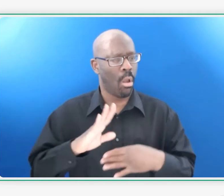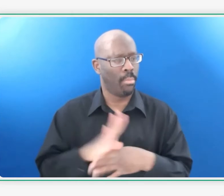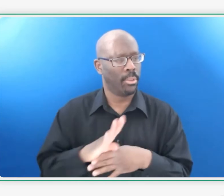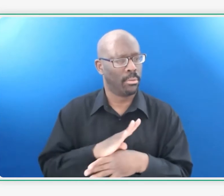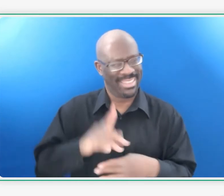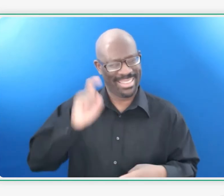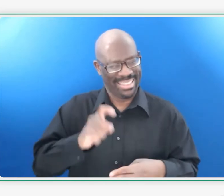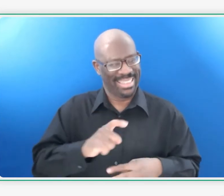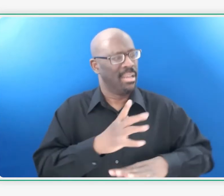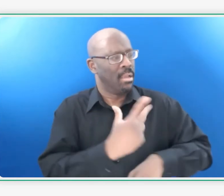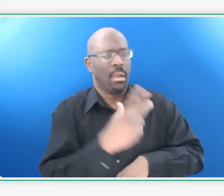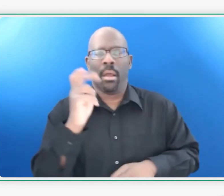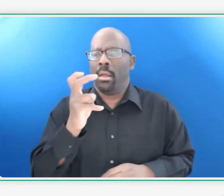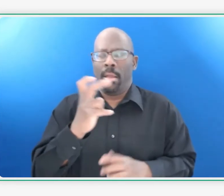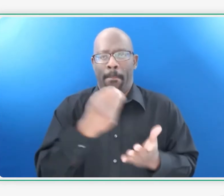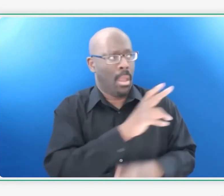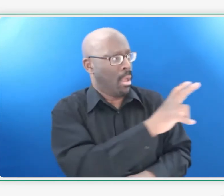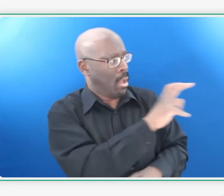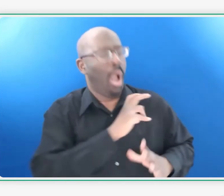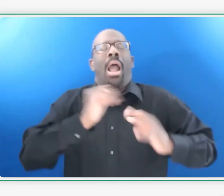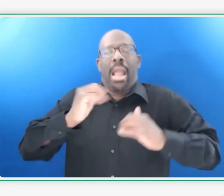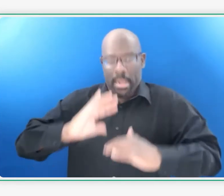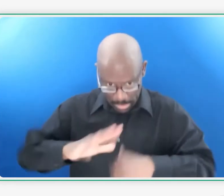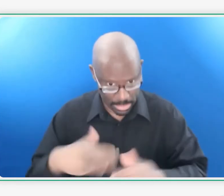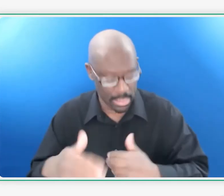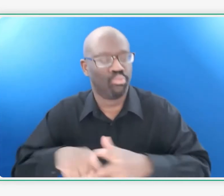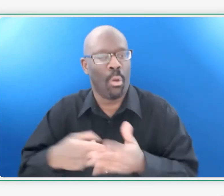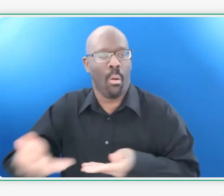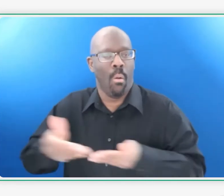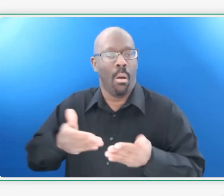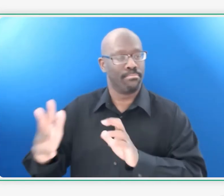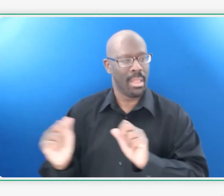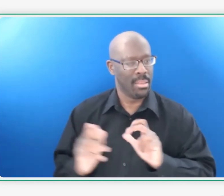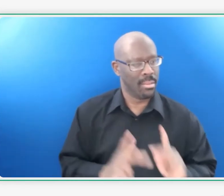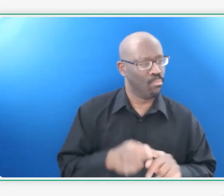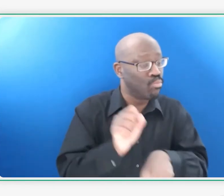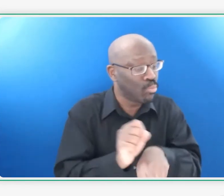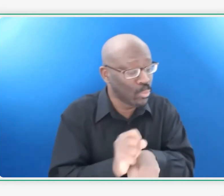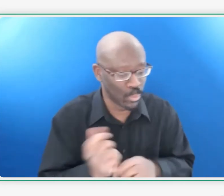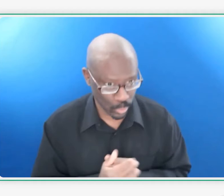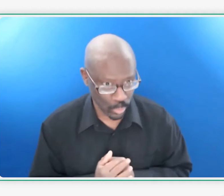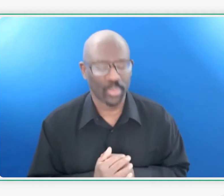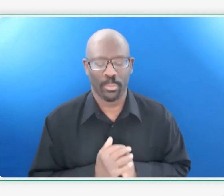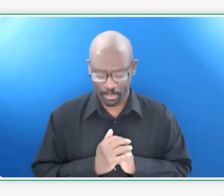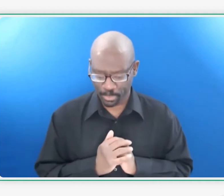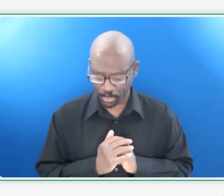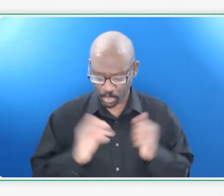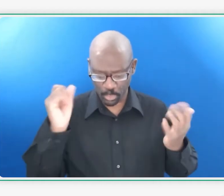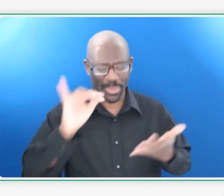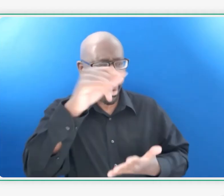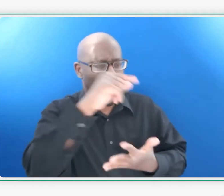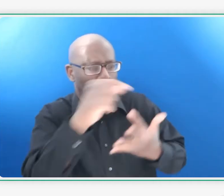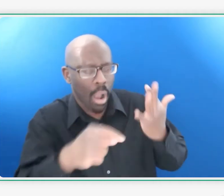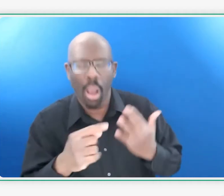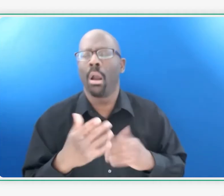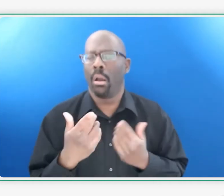also has money designated for small businesses. And that money can be used to help hire folks and get them back to